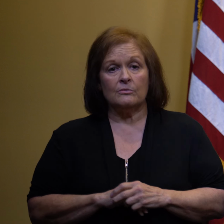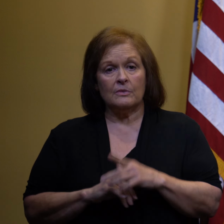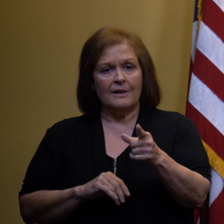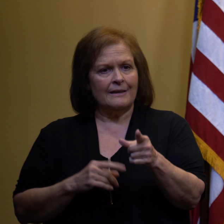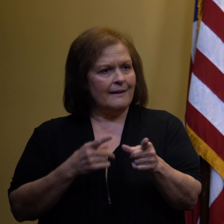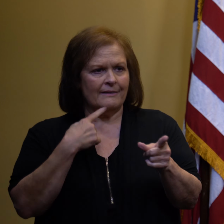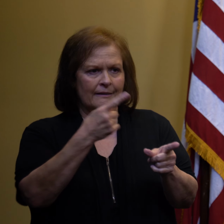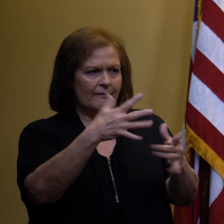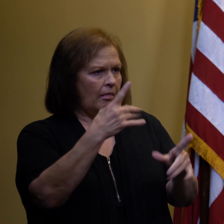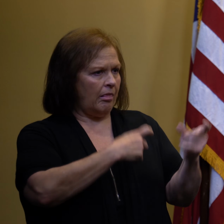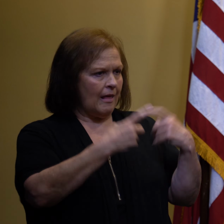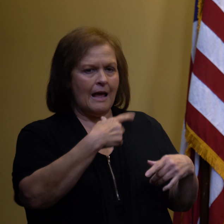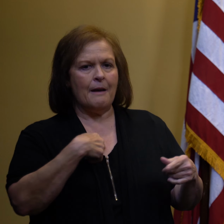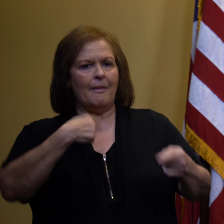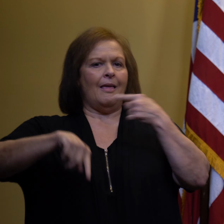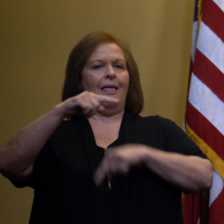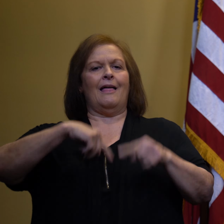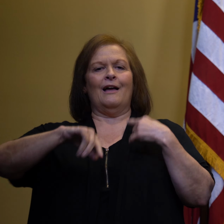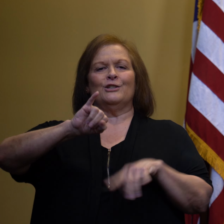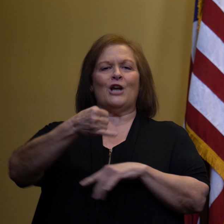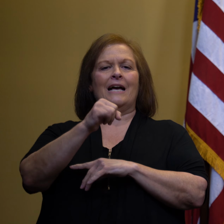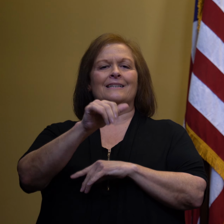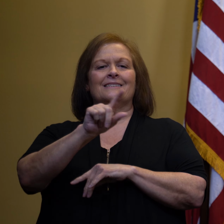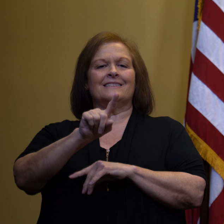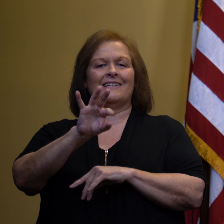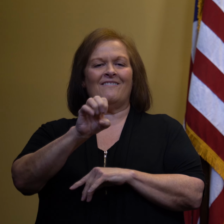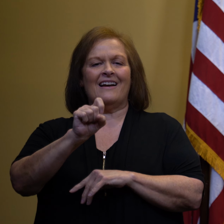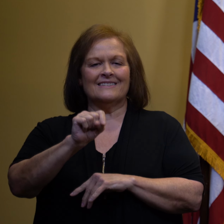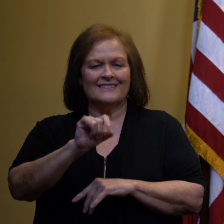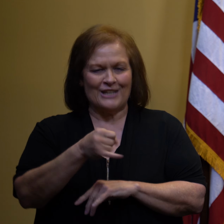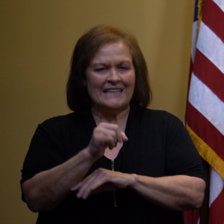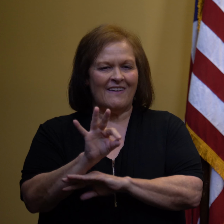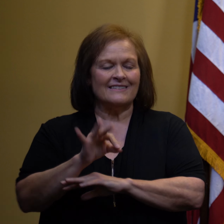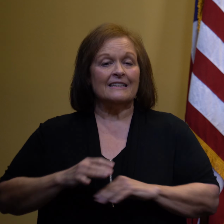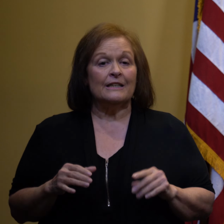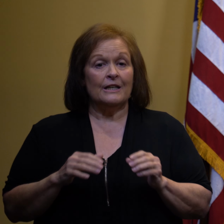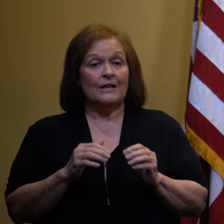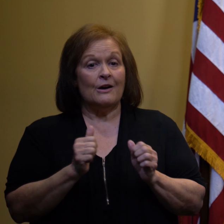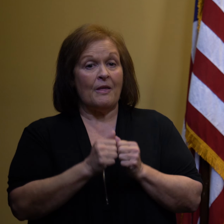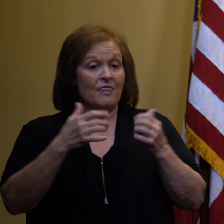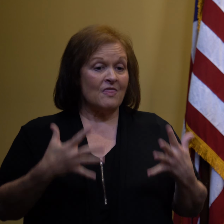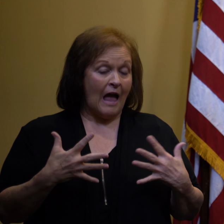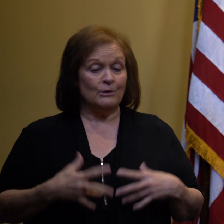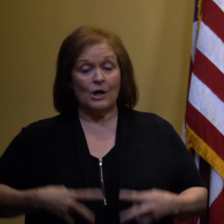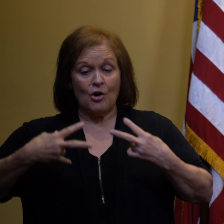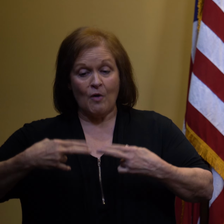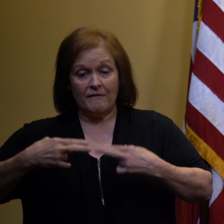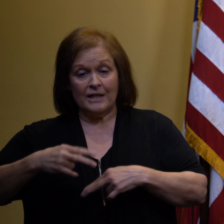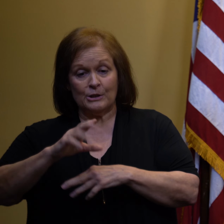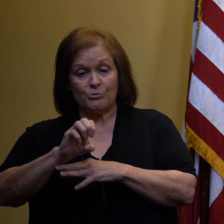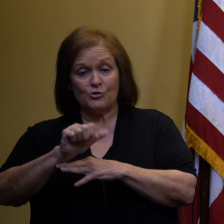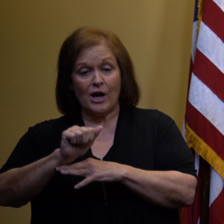They asked all the hardball questions, so I'm going to go back to Jazz Fest. So without the crawfish bread this year, what will you